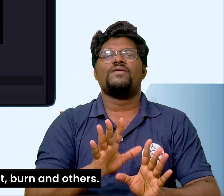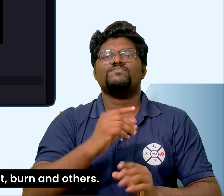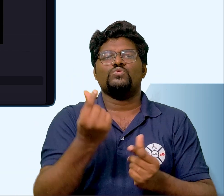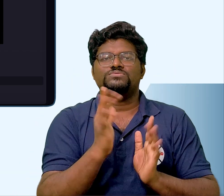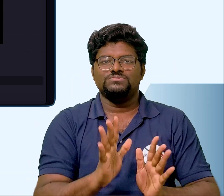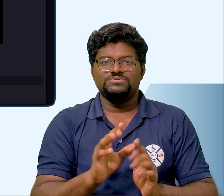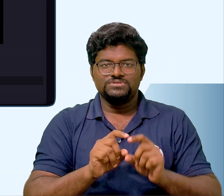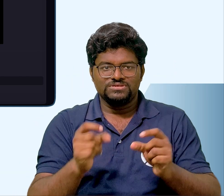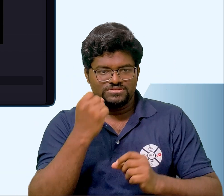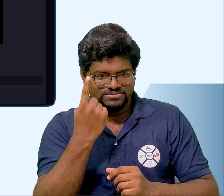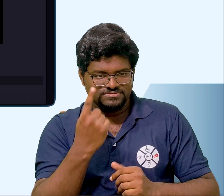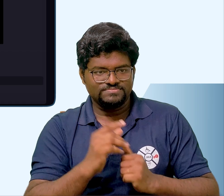others.